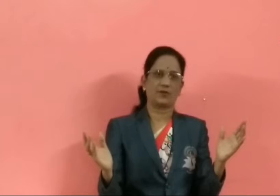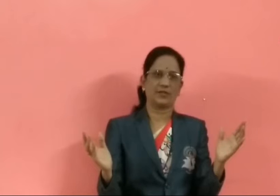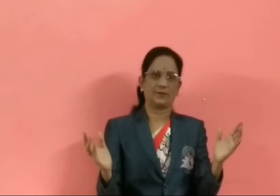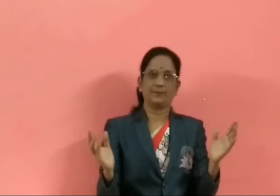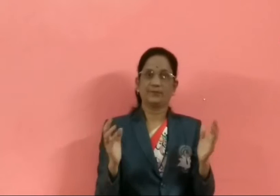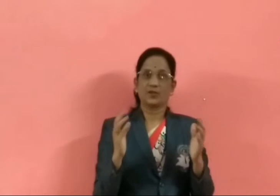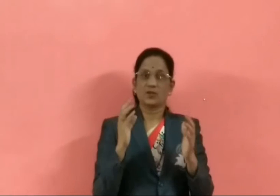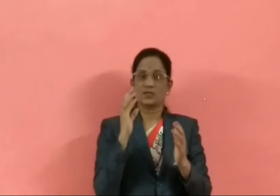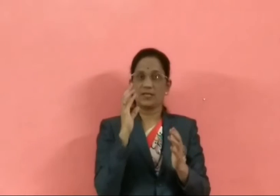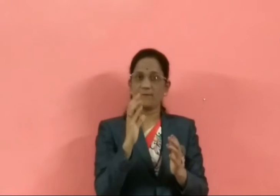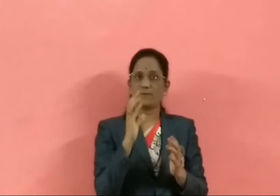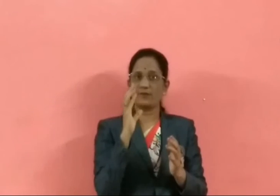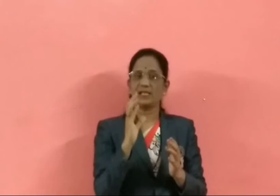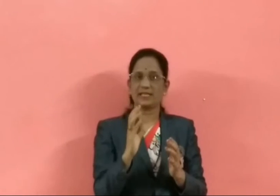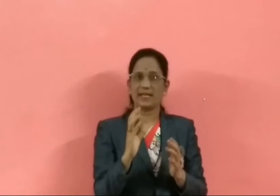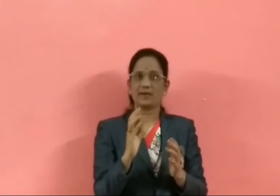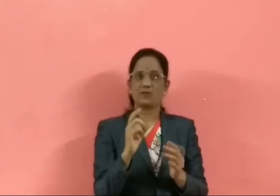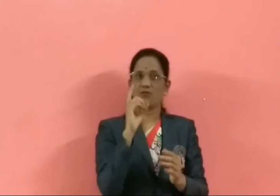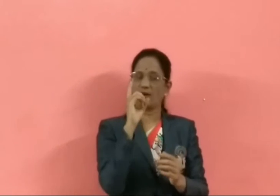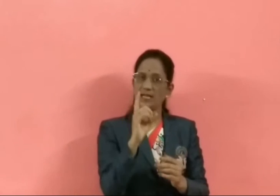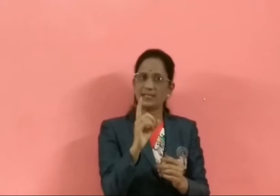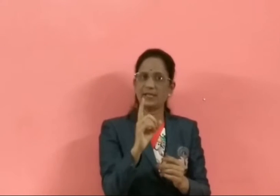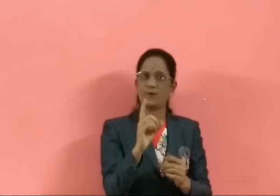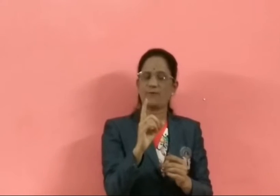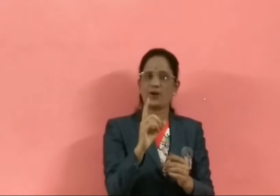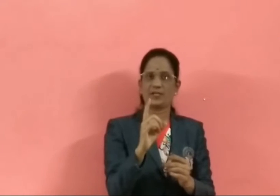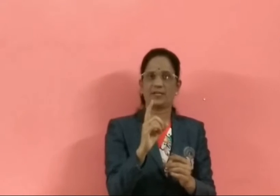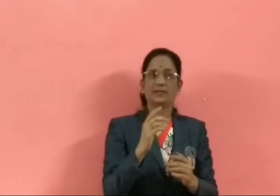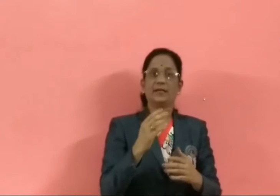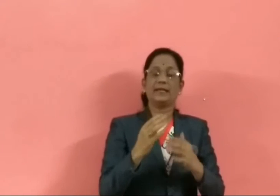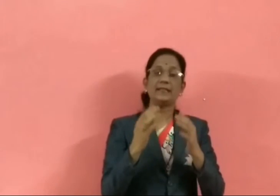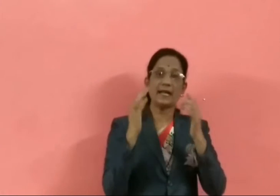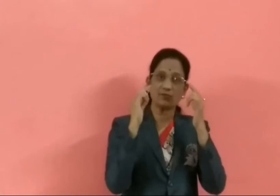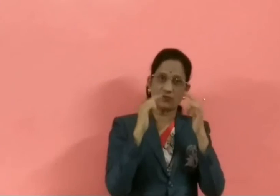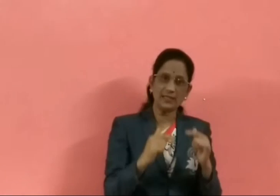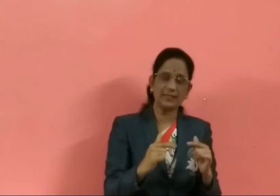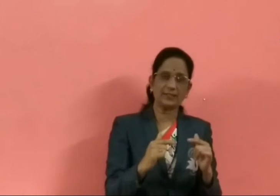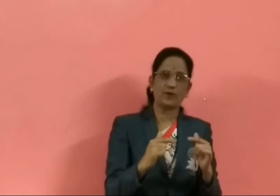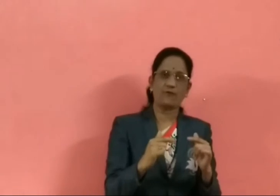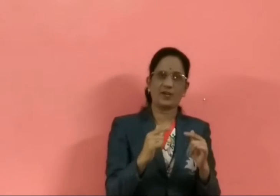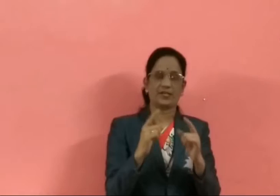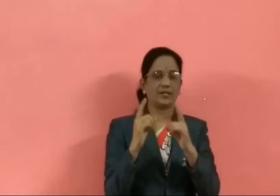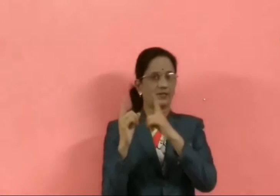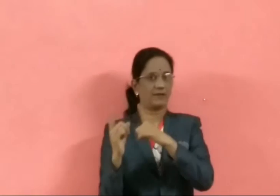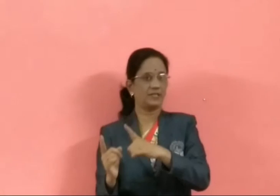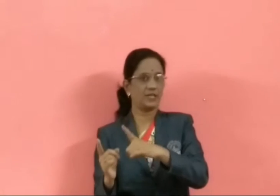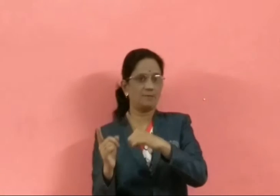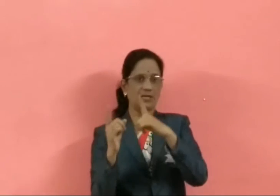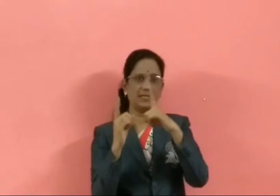water. If we will take 1 liter of water, in that 1 liter of water, 20